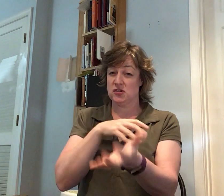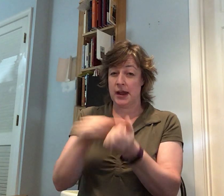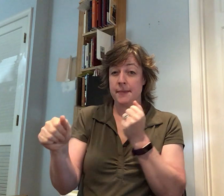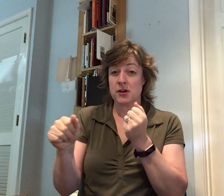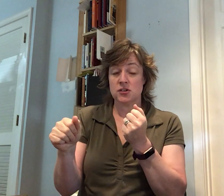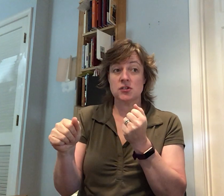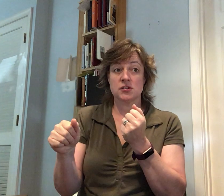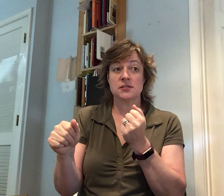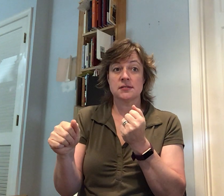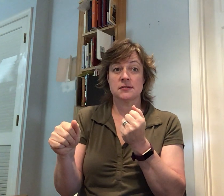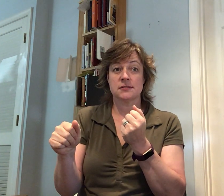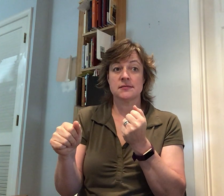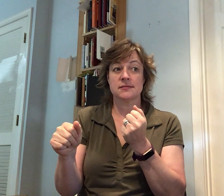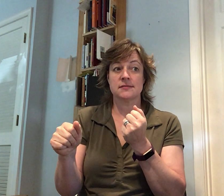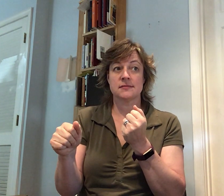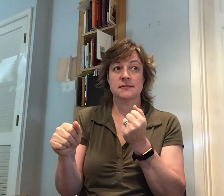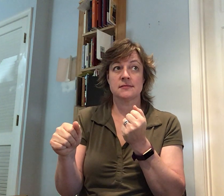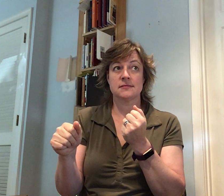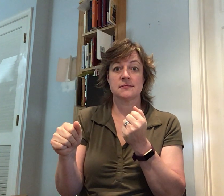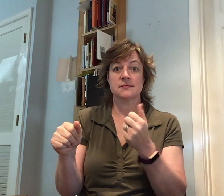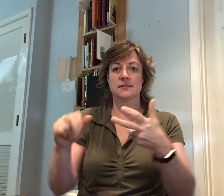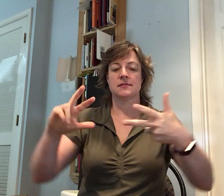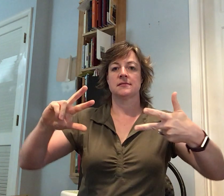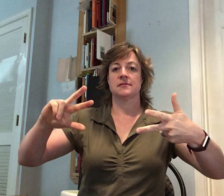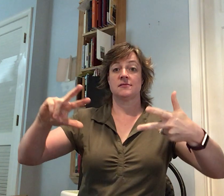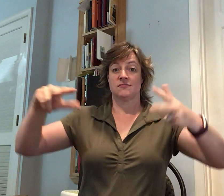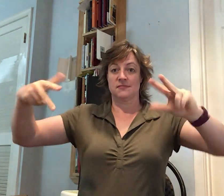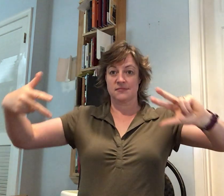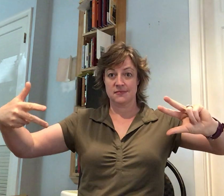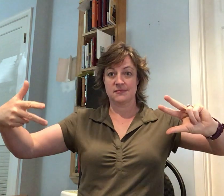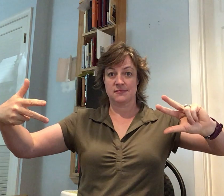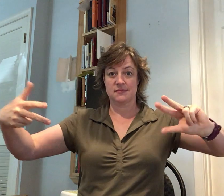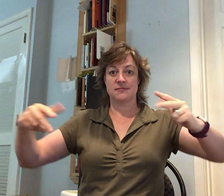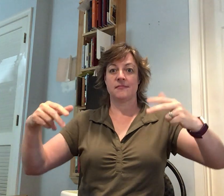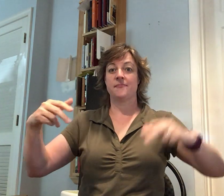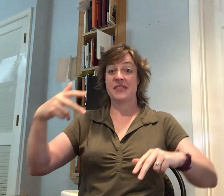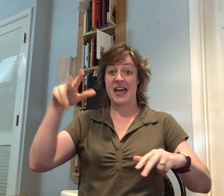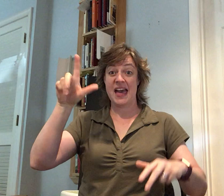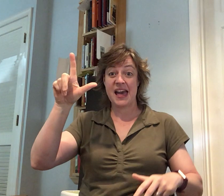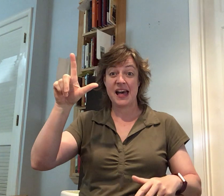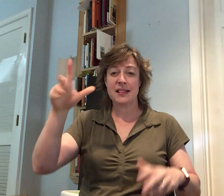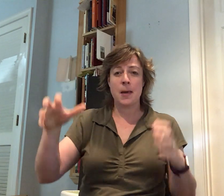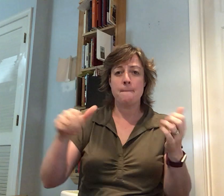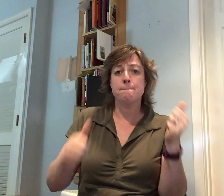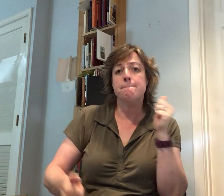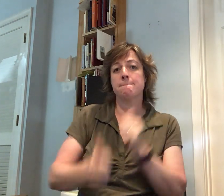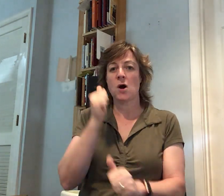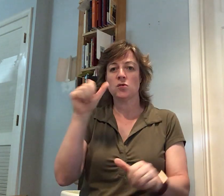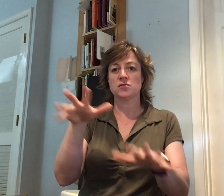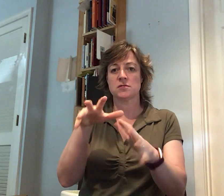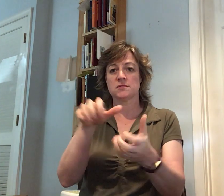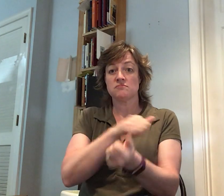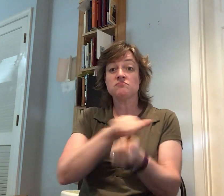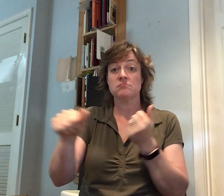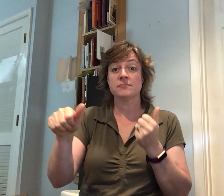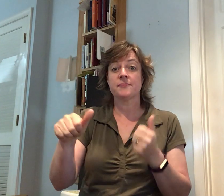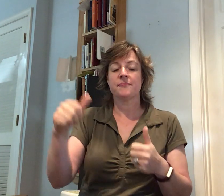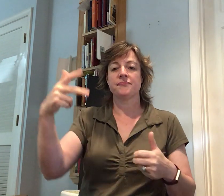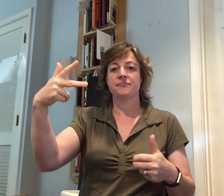are expressed in the opposite order. L waves are the most destructive, followed by S waves